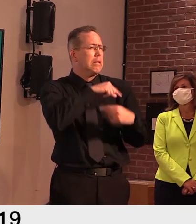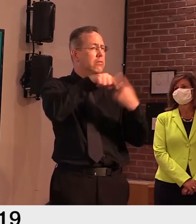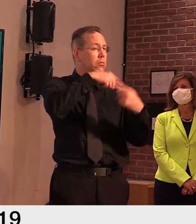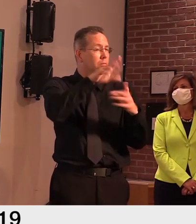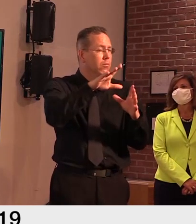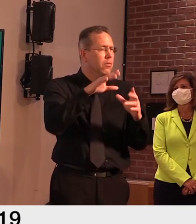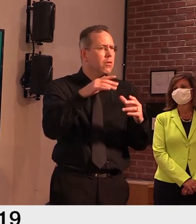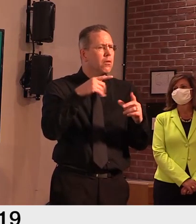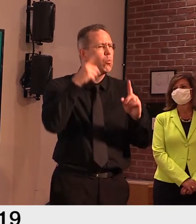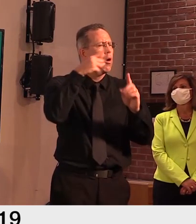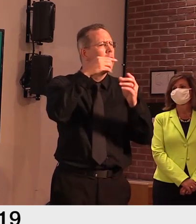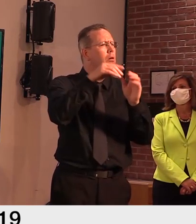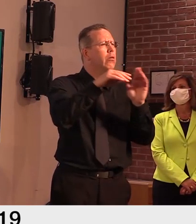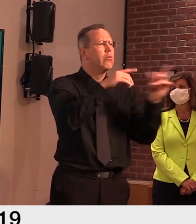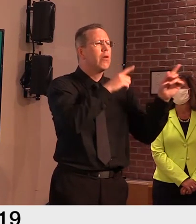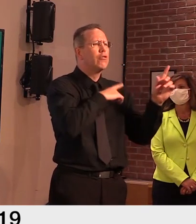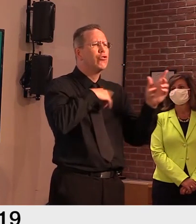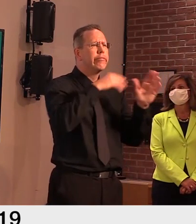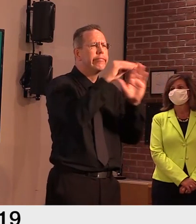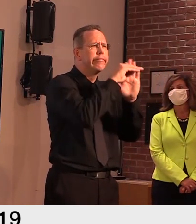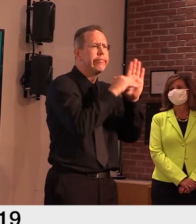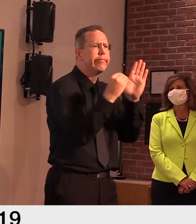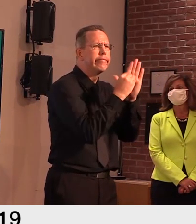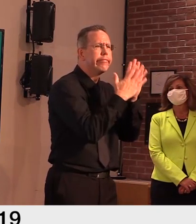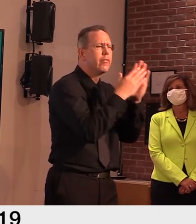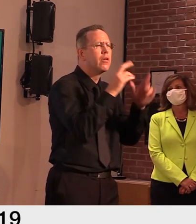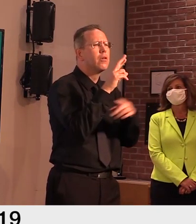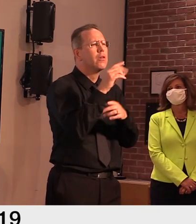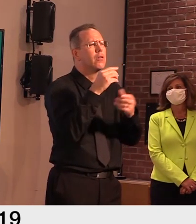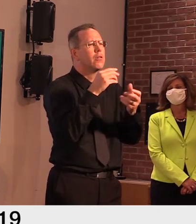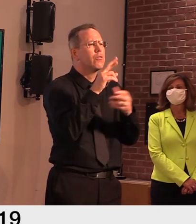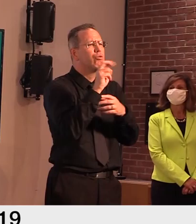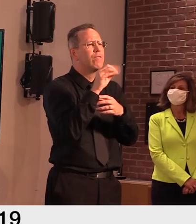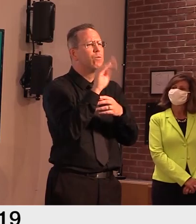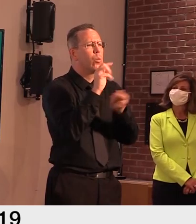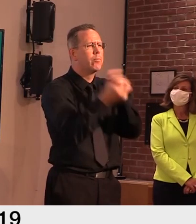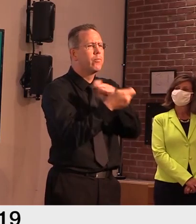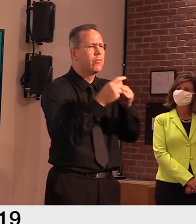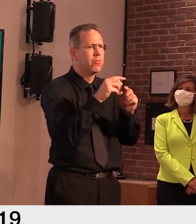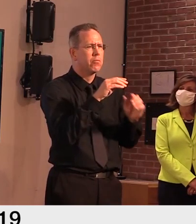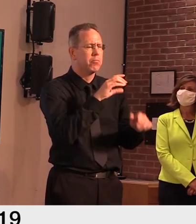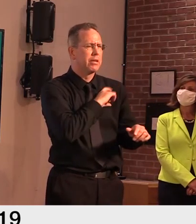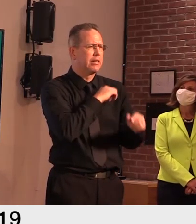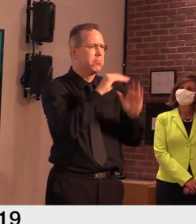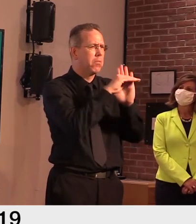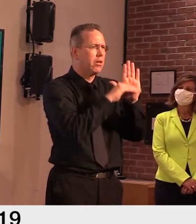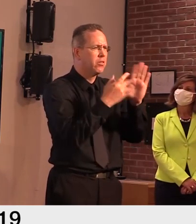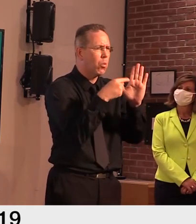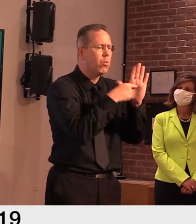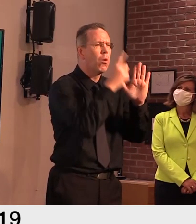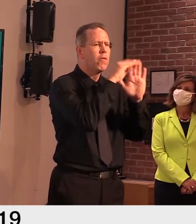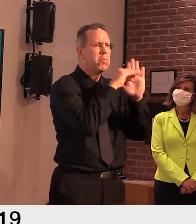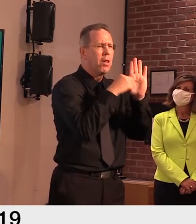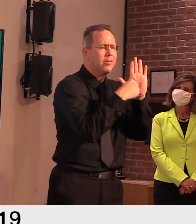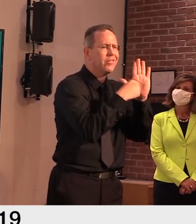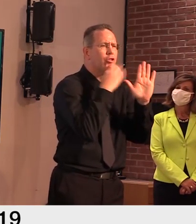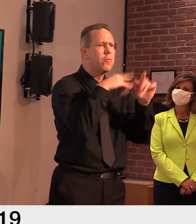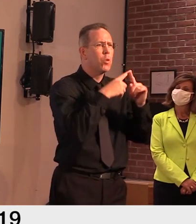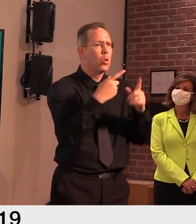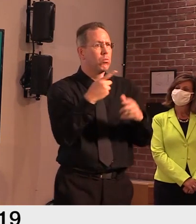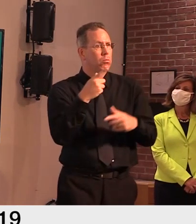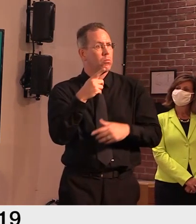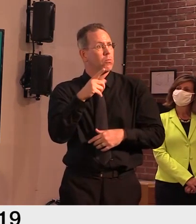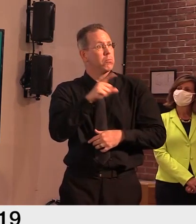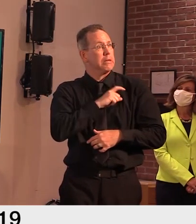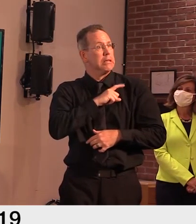for municipal police and county sheriff who are subject to the public records law. And what other steps should the